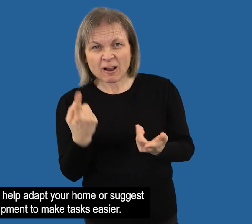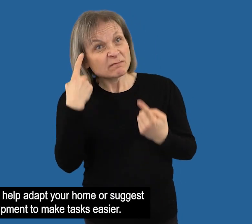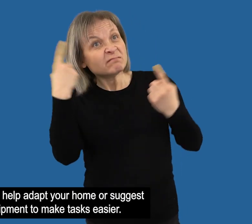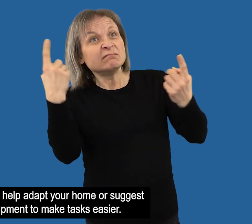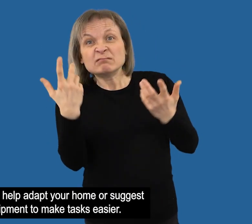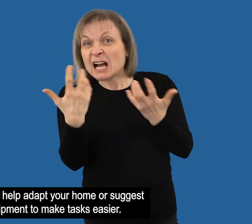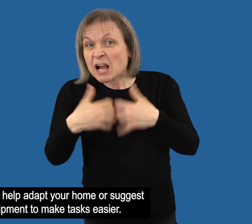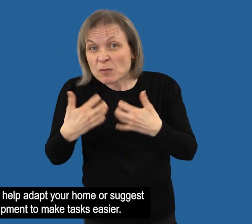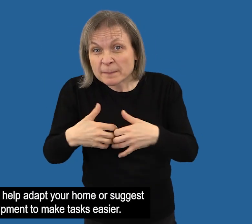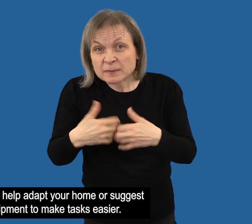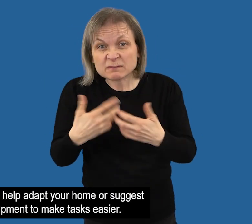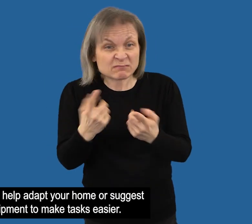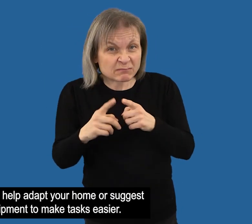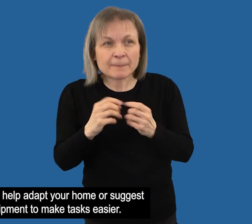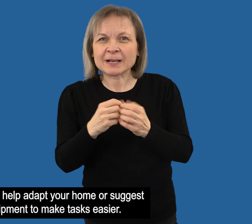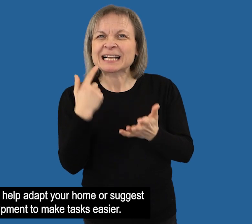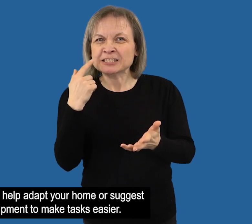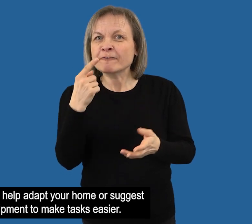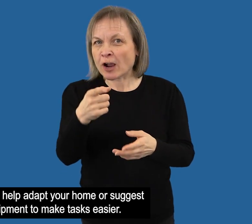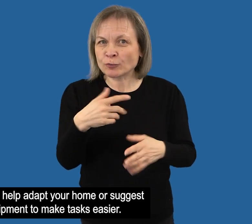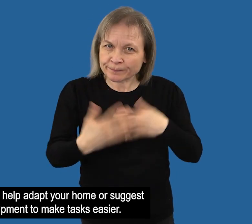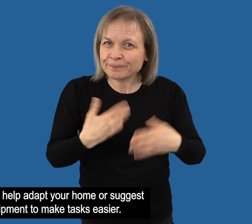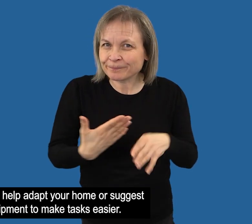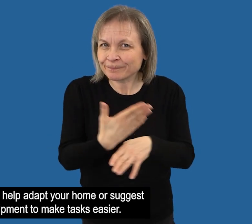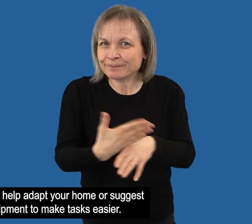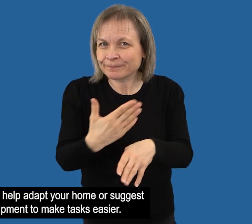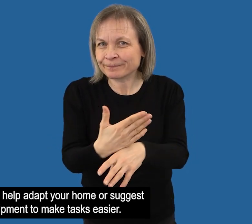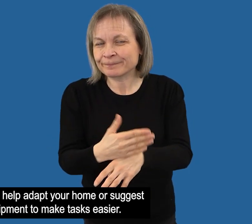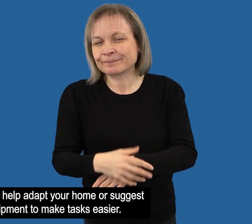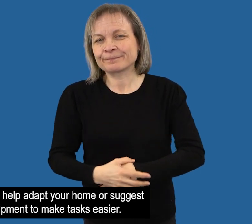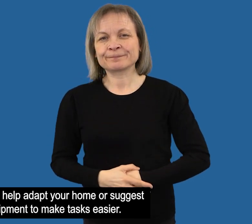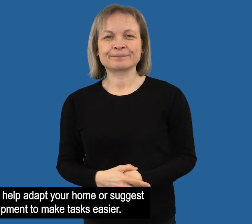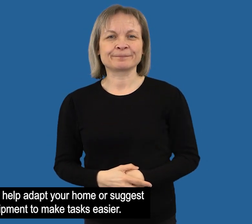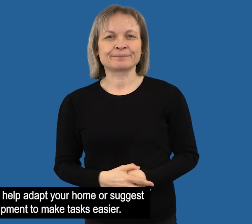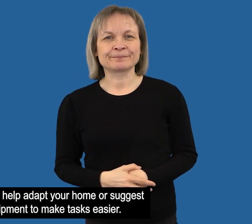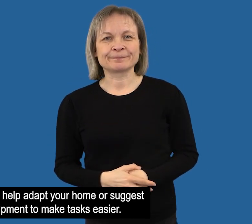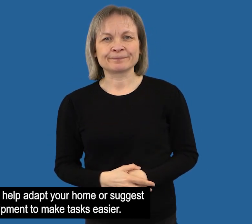They can help adapt your home or suggest equipment to make tasks easier.